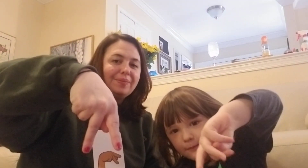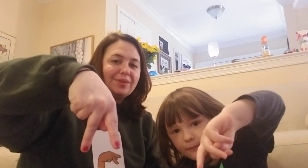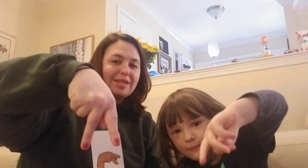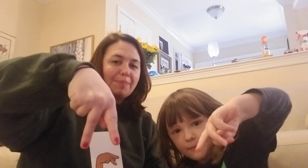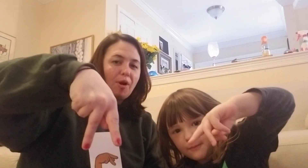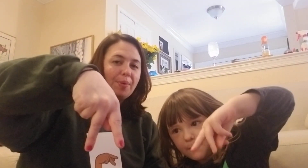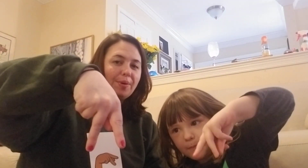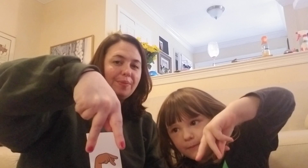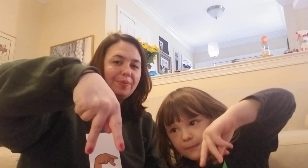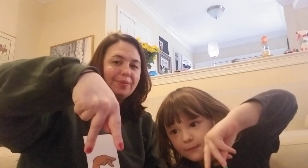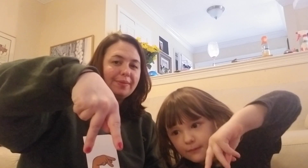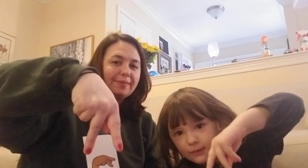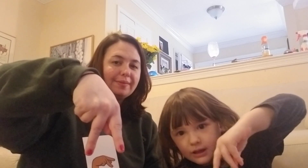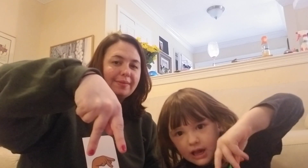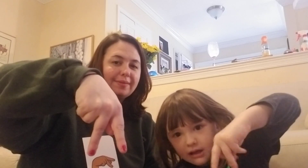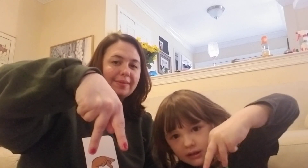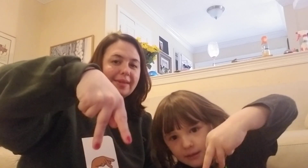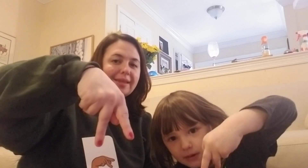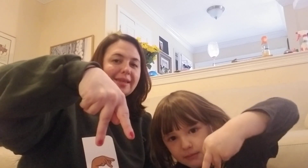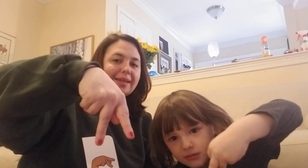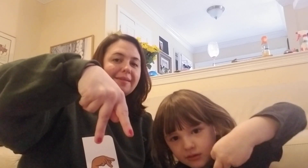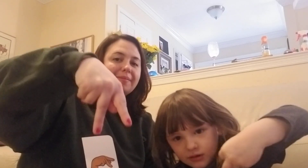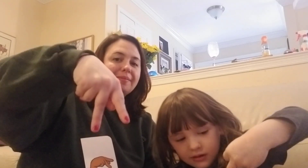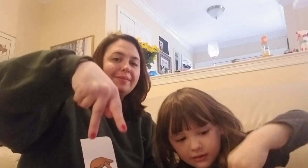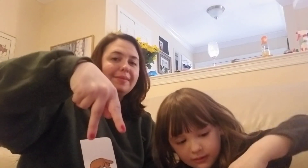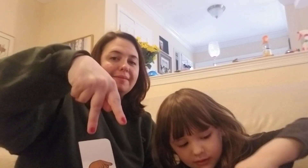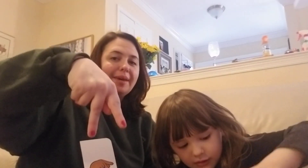It's like purple. Yeah, like purple. Mm-hmm. P.